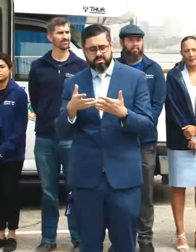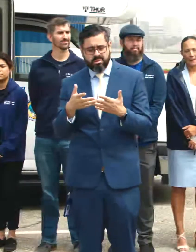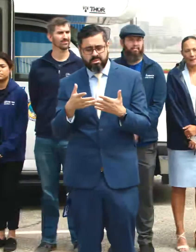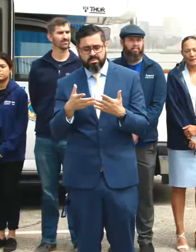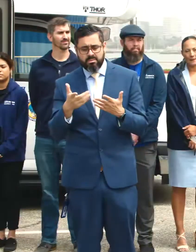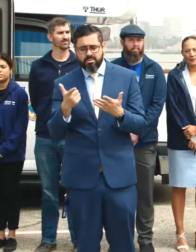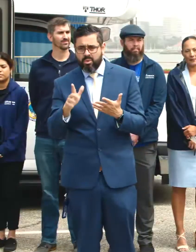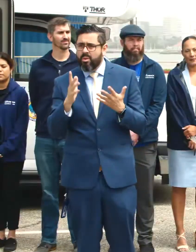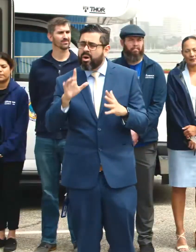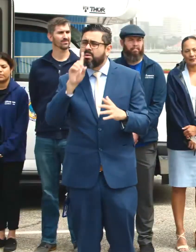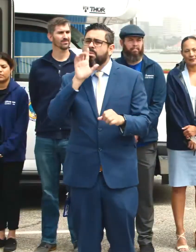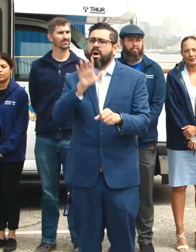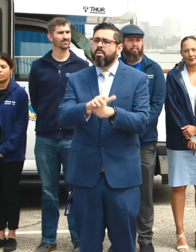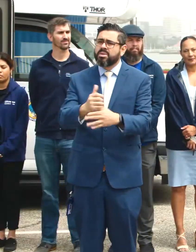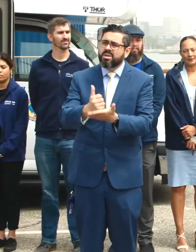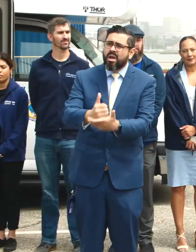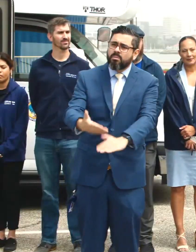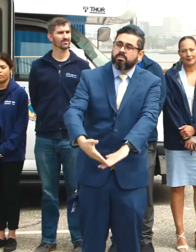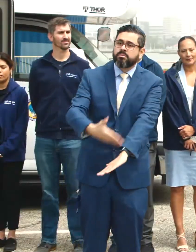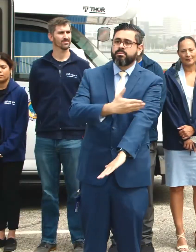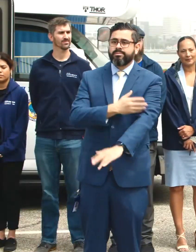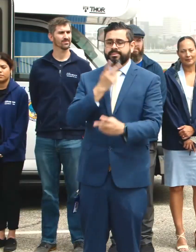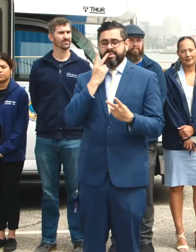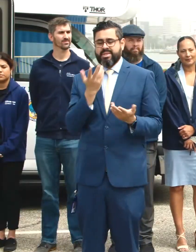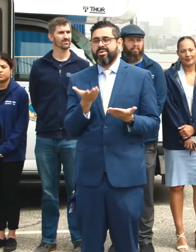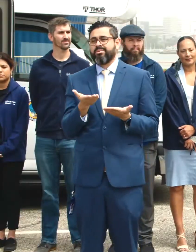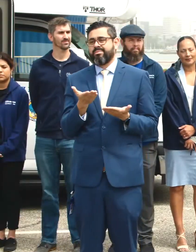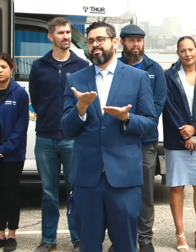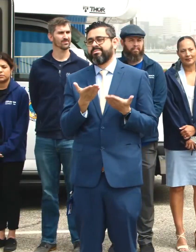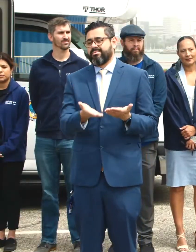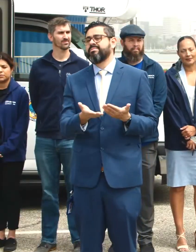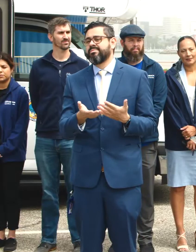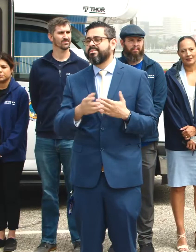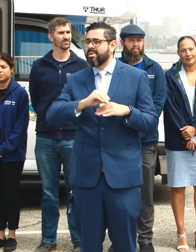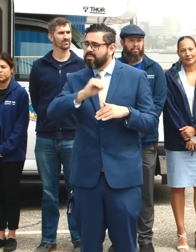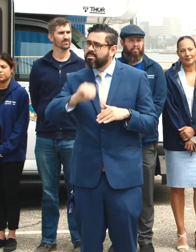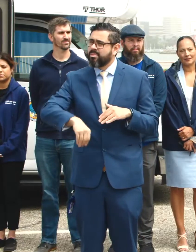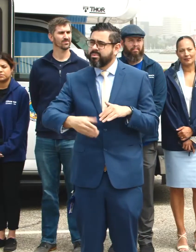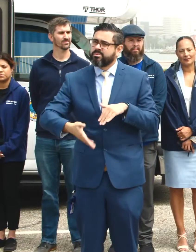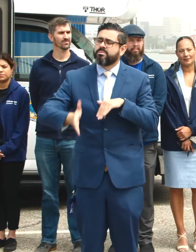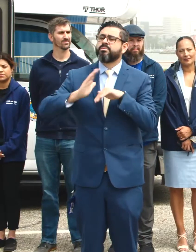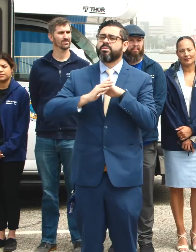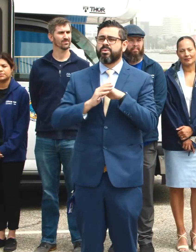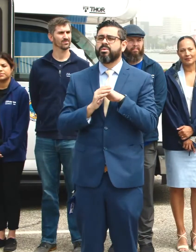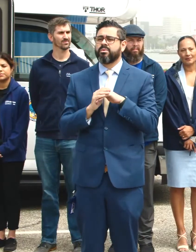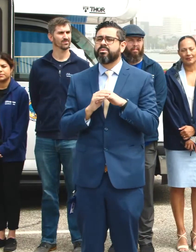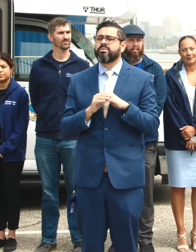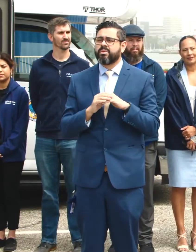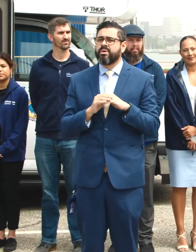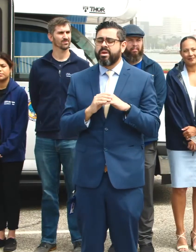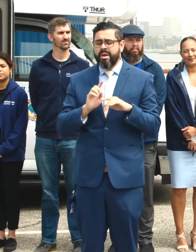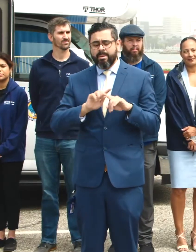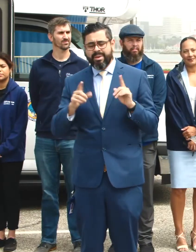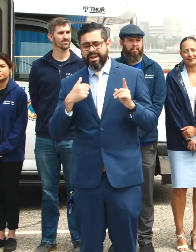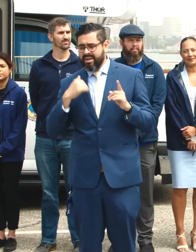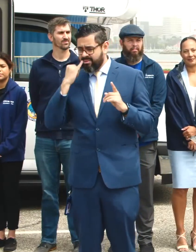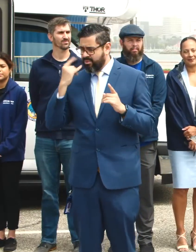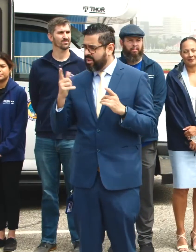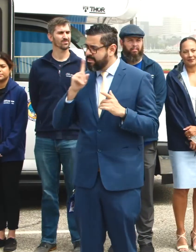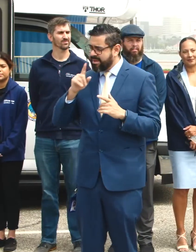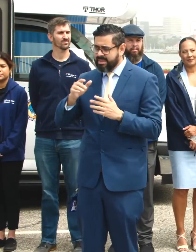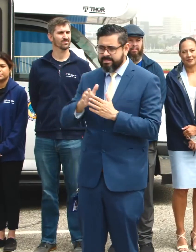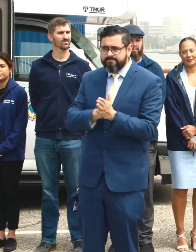making a difference on veteran homelessness, and you see some of those results here. But if maybe we can, pull out the scalpel and get more focused